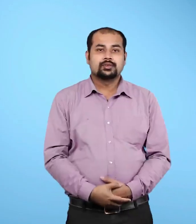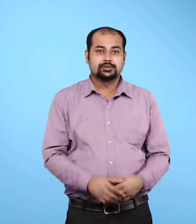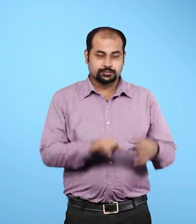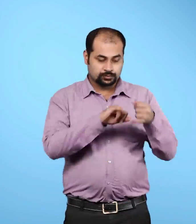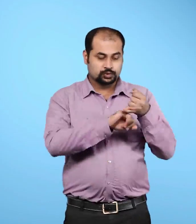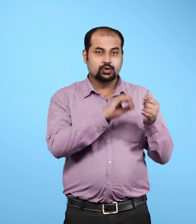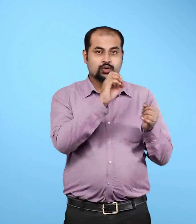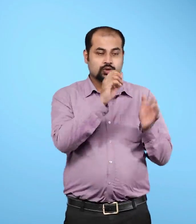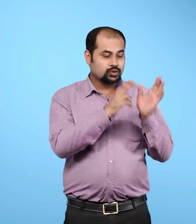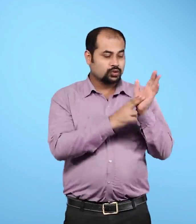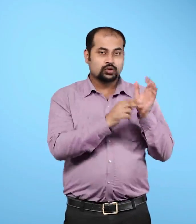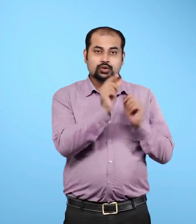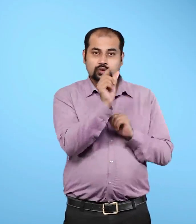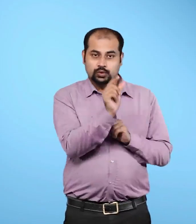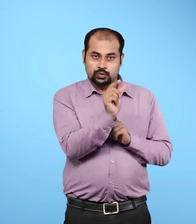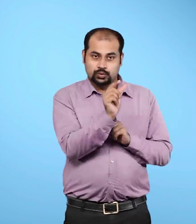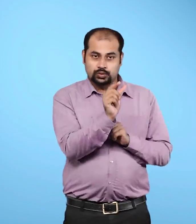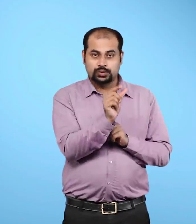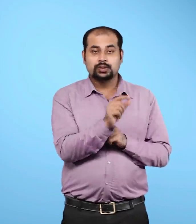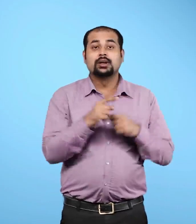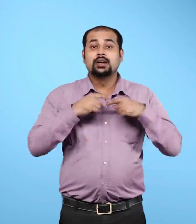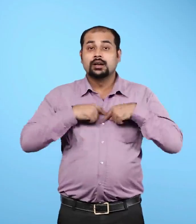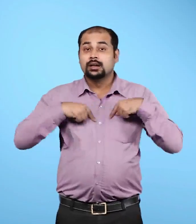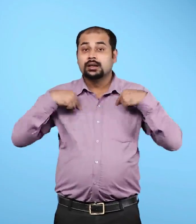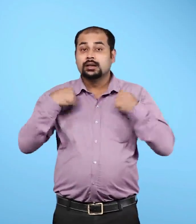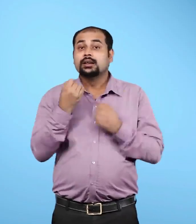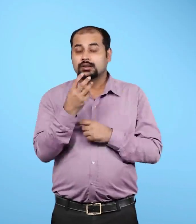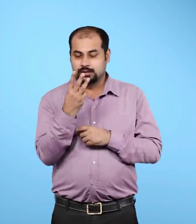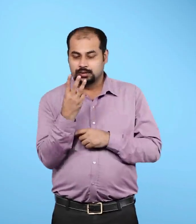and Sonu has 3 necklaces and 5 loose beads.